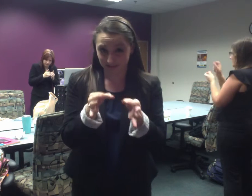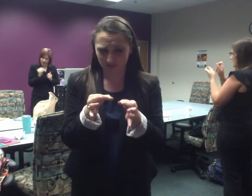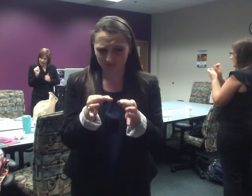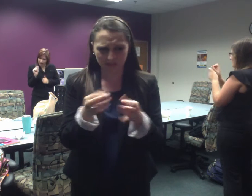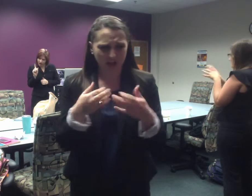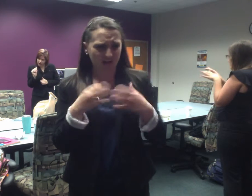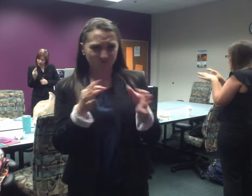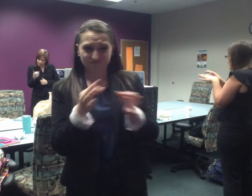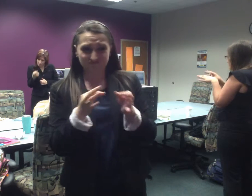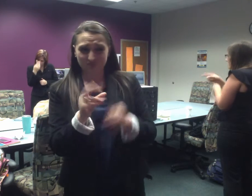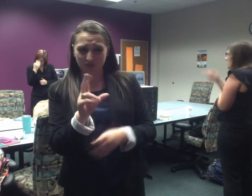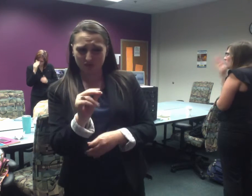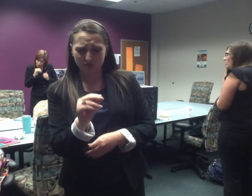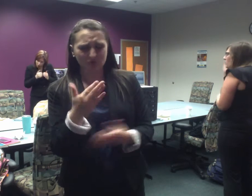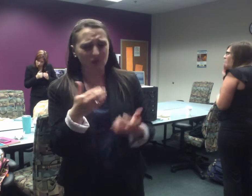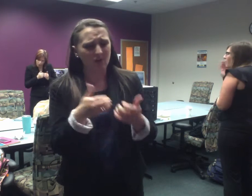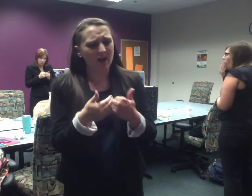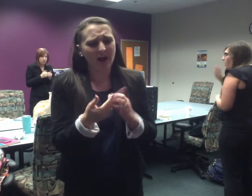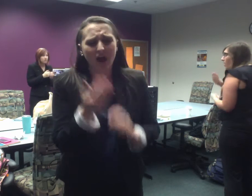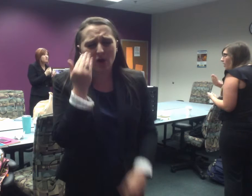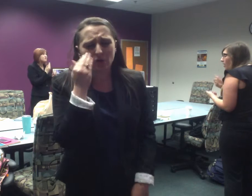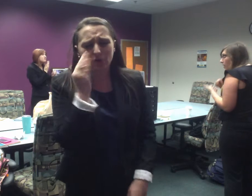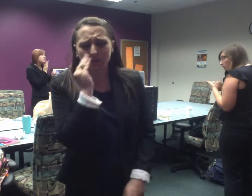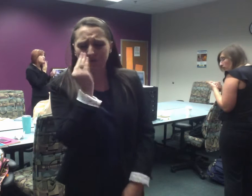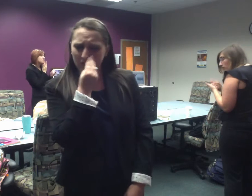The color? Okay. Ashley?